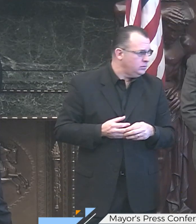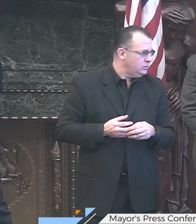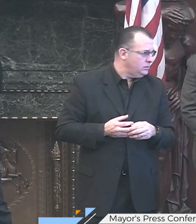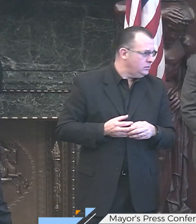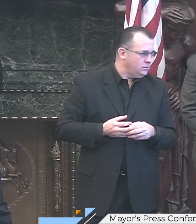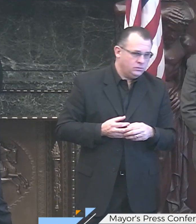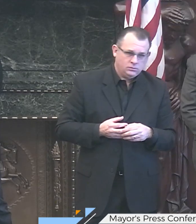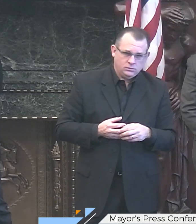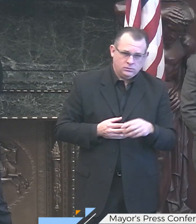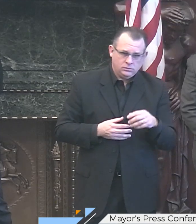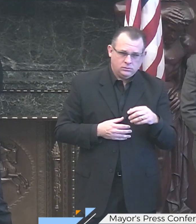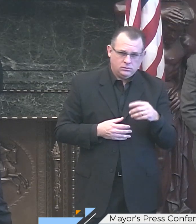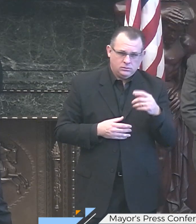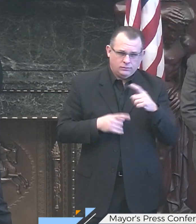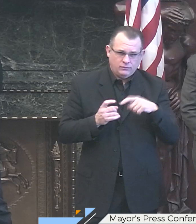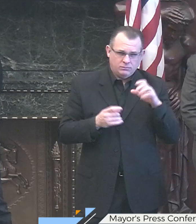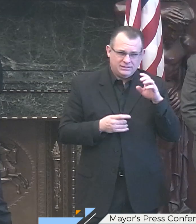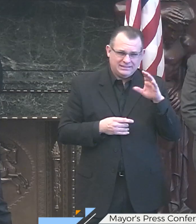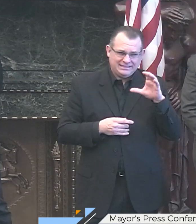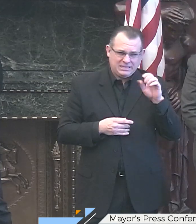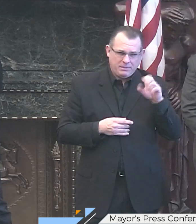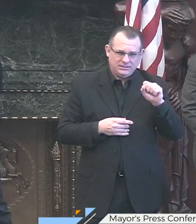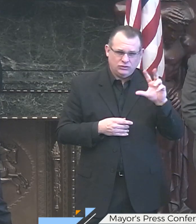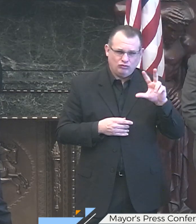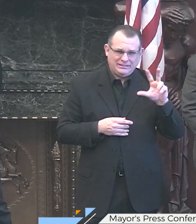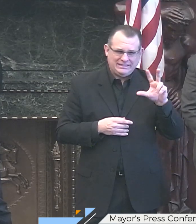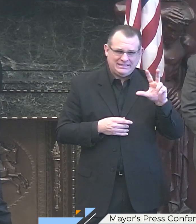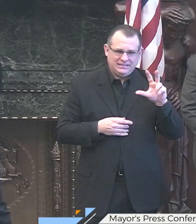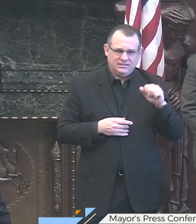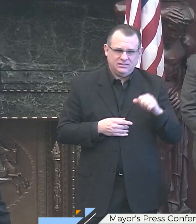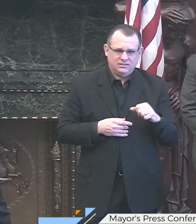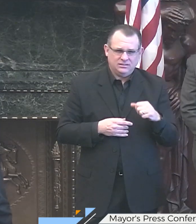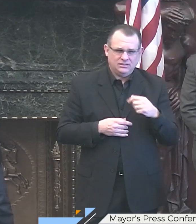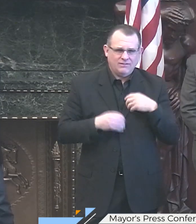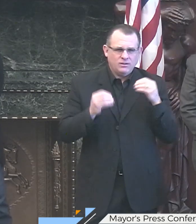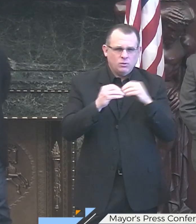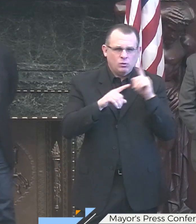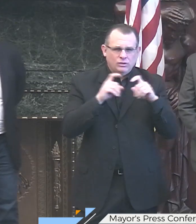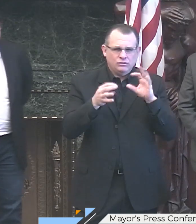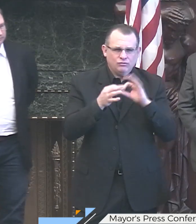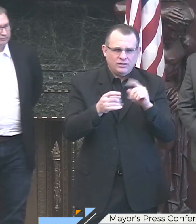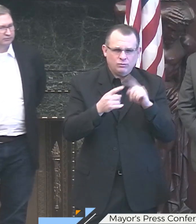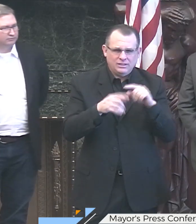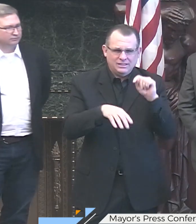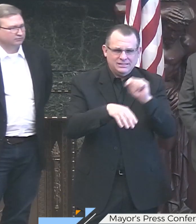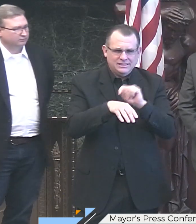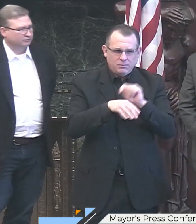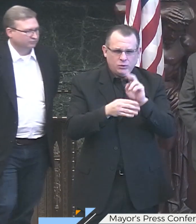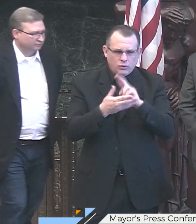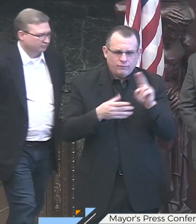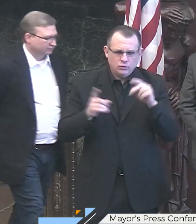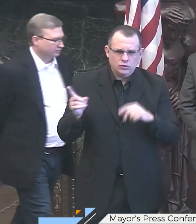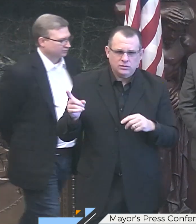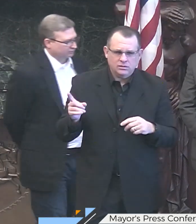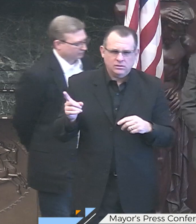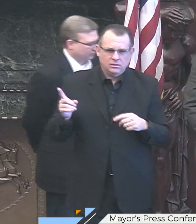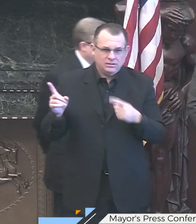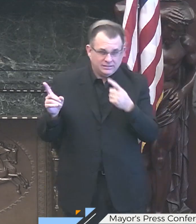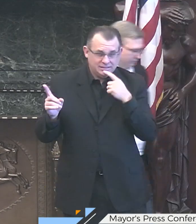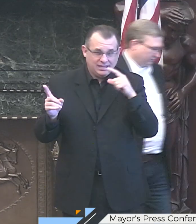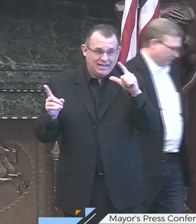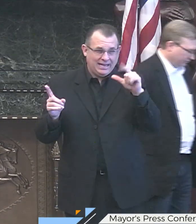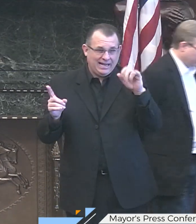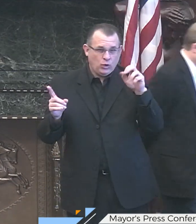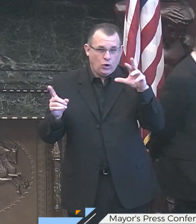My questions are more follow-ups on the Leah Corr Center. When you guys say other buildings will be used, specifically which buildings are they?